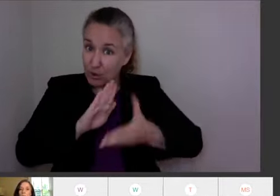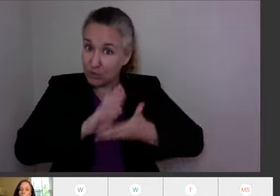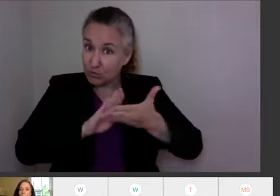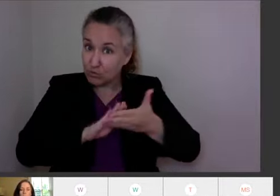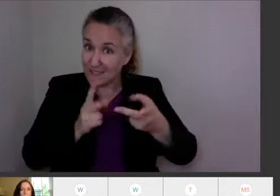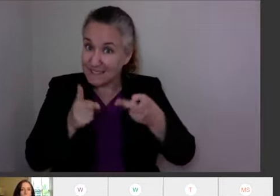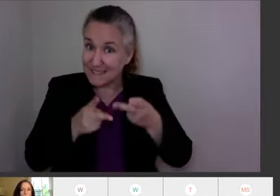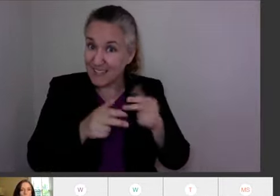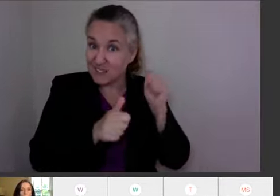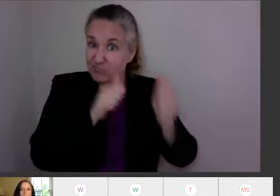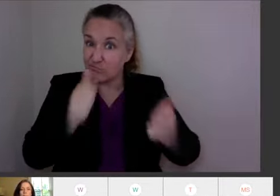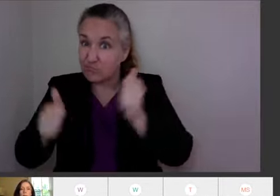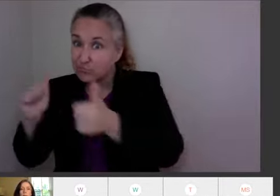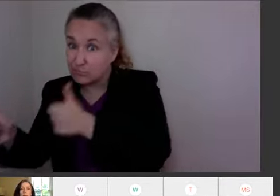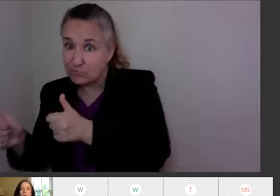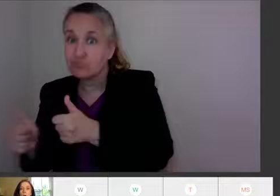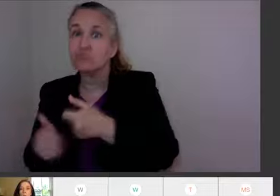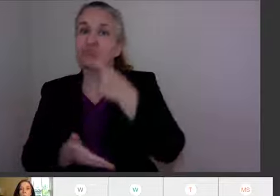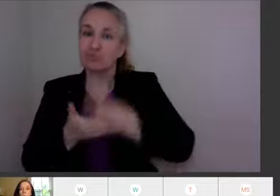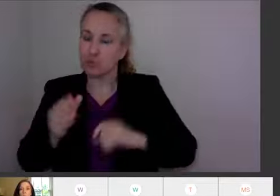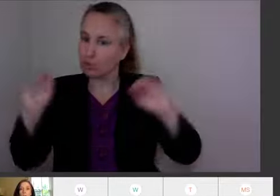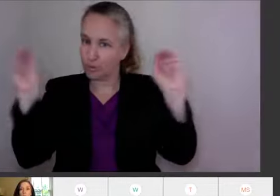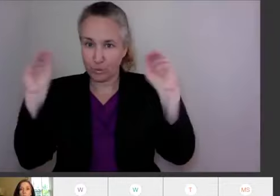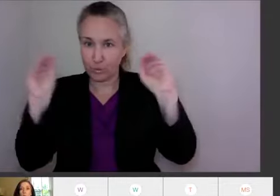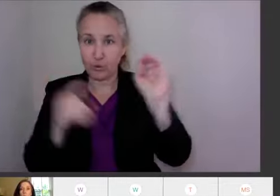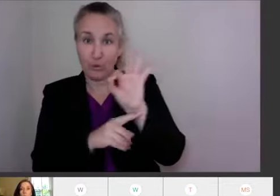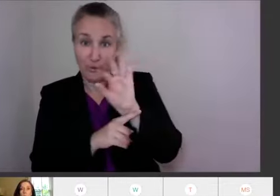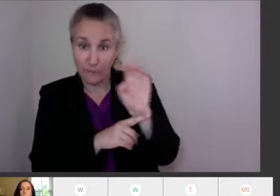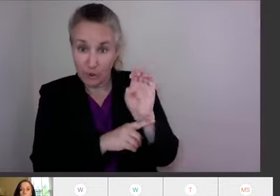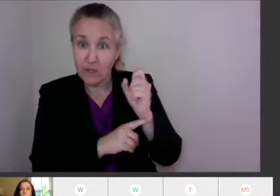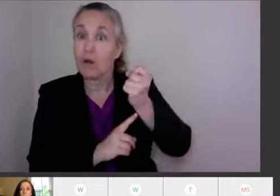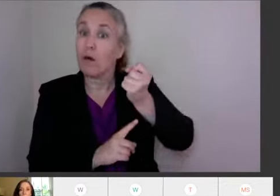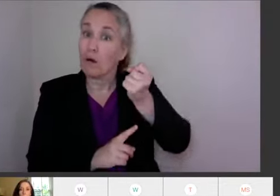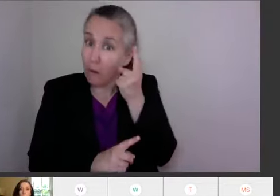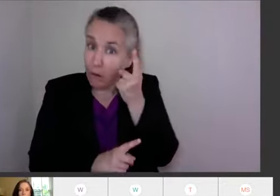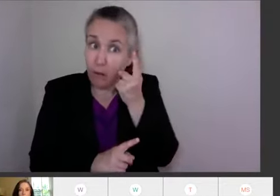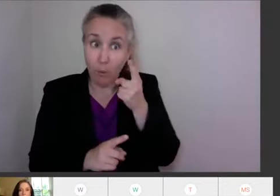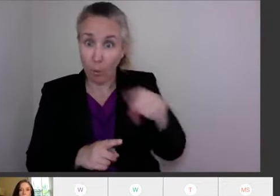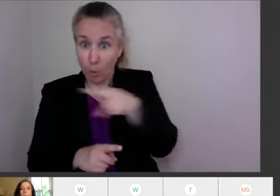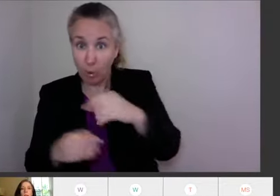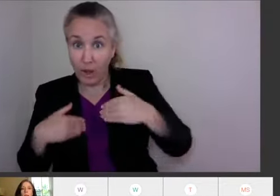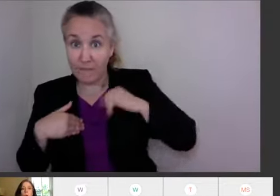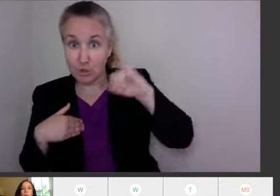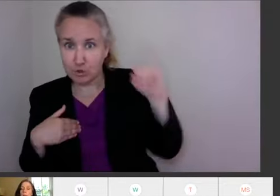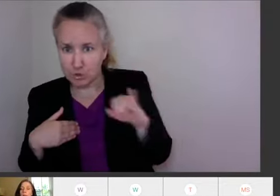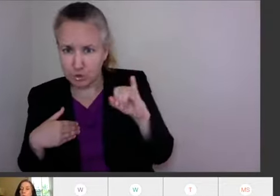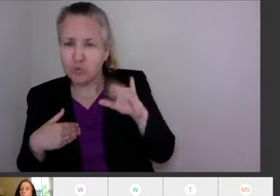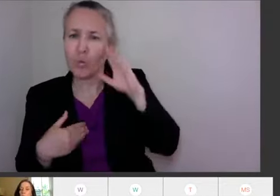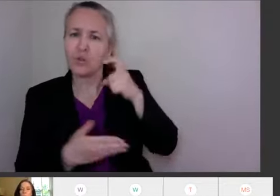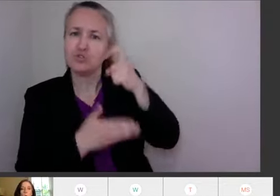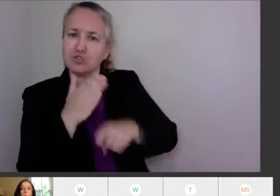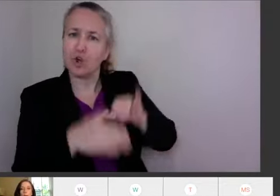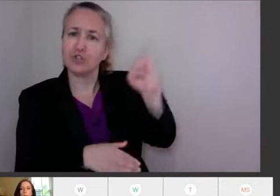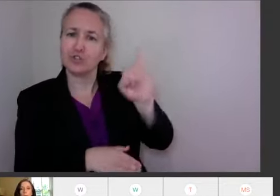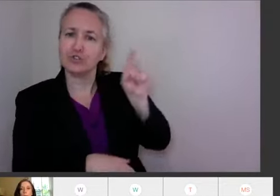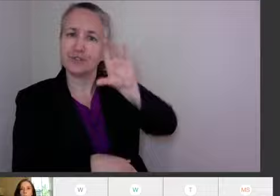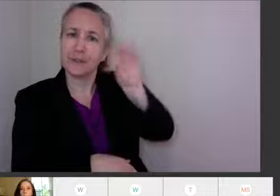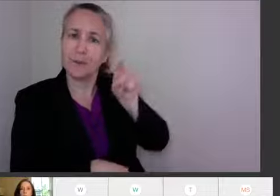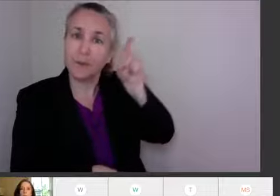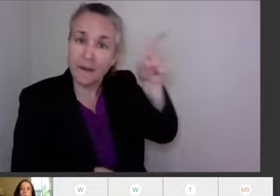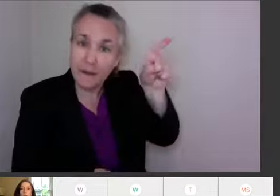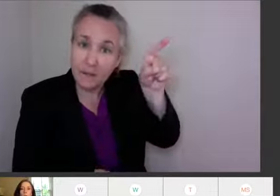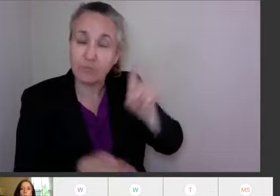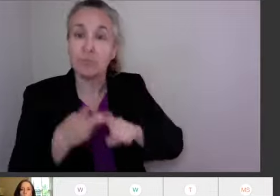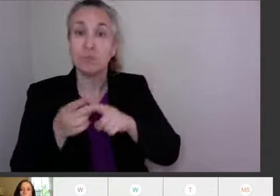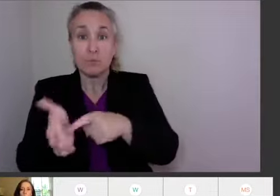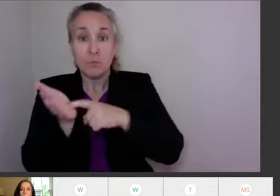will also be no cost, although insurance will be billed if you have it. They will not require a